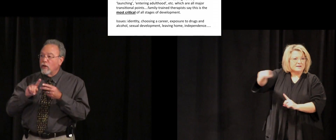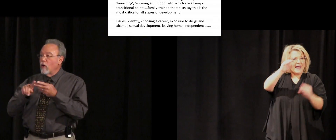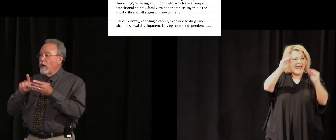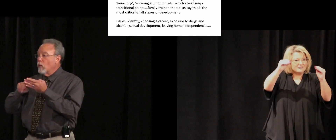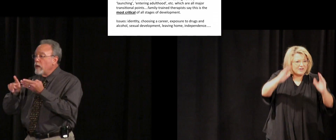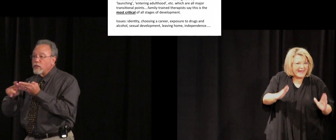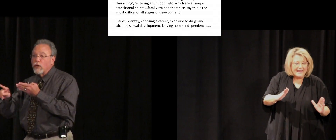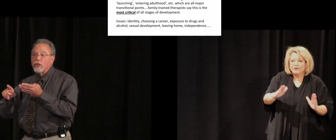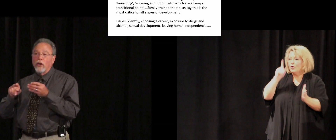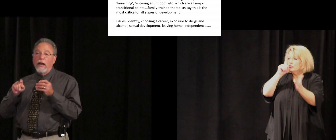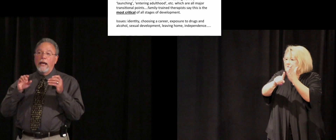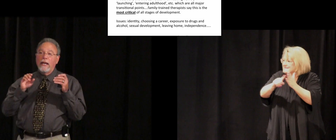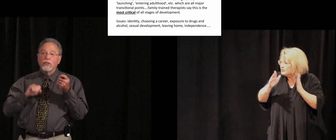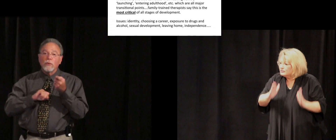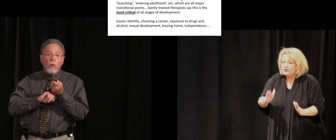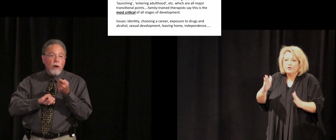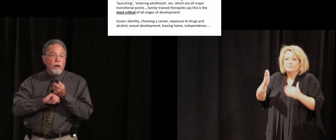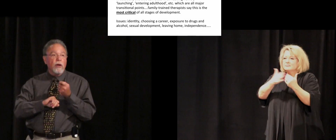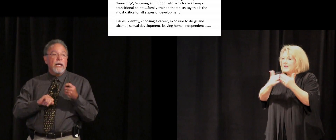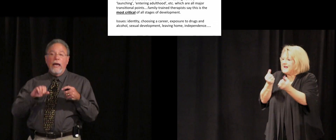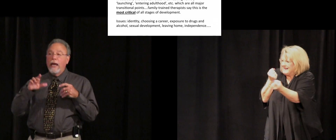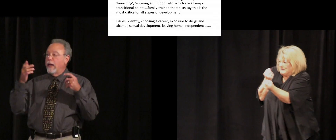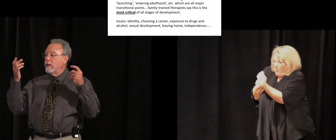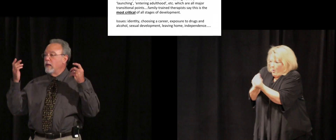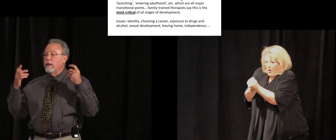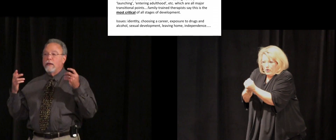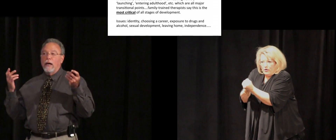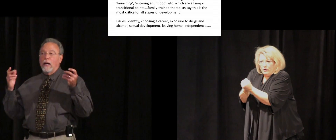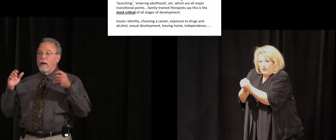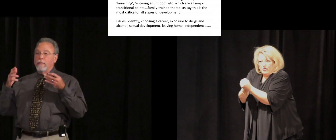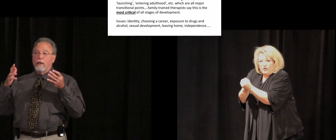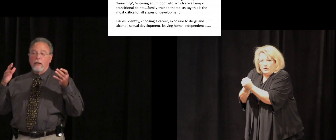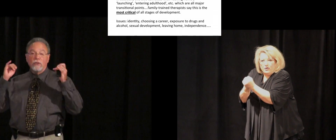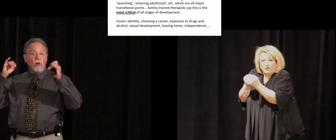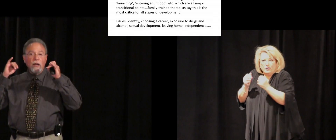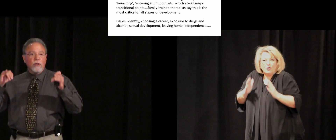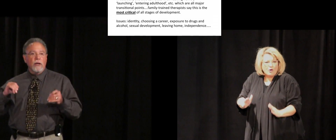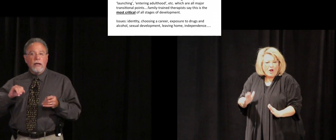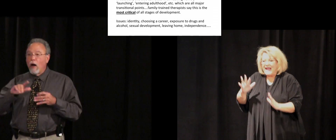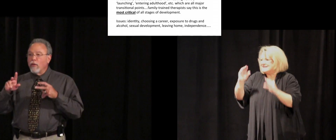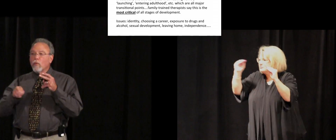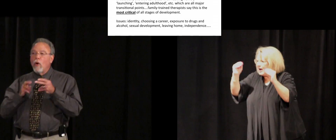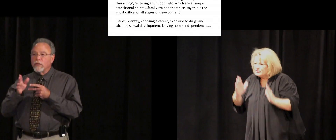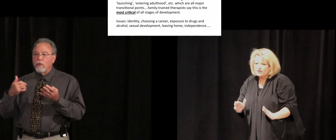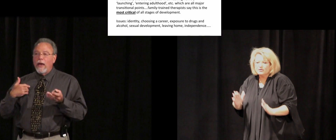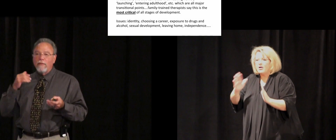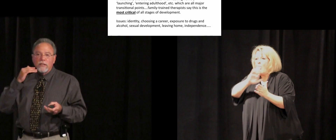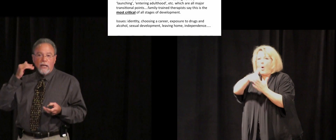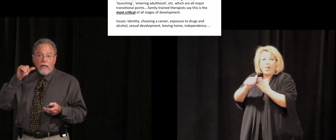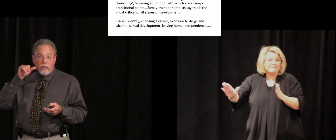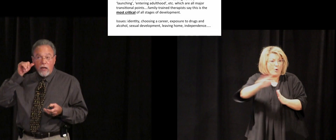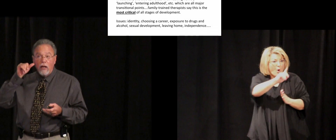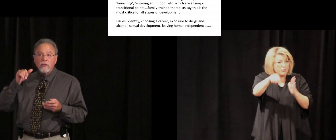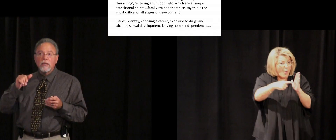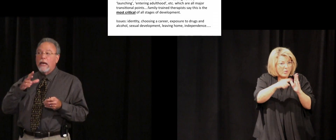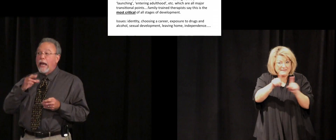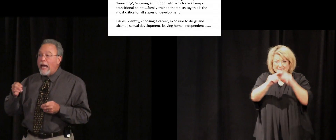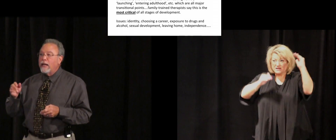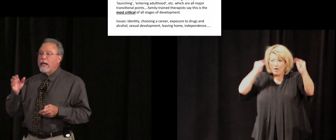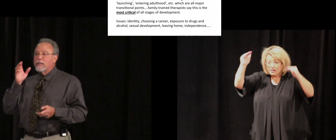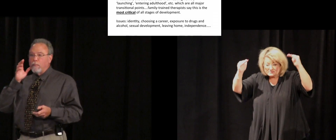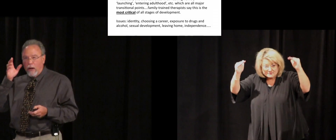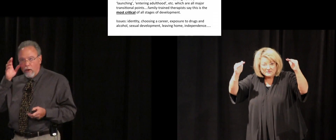And at this stage, it's all about, leaving home and finding a career and deciding what to do with yourself and all those major decisions that you need a